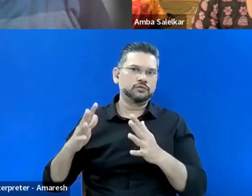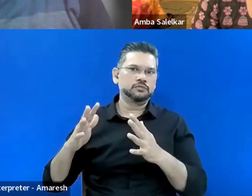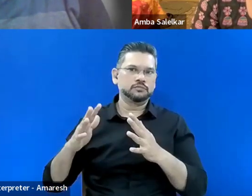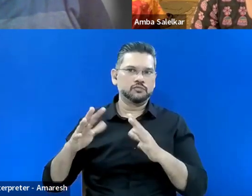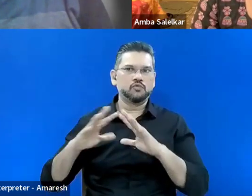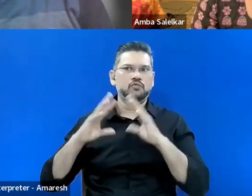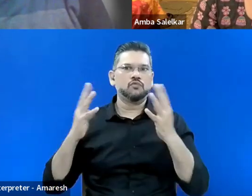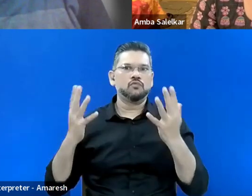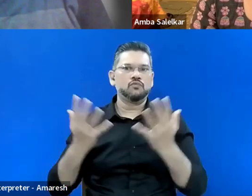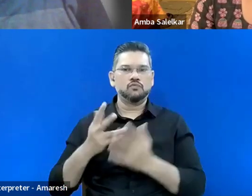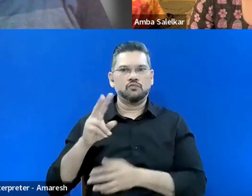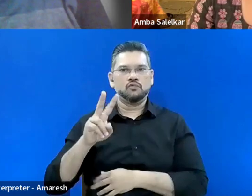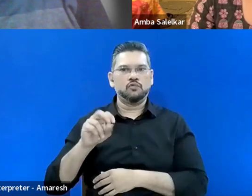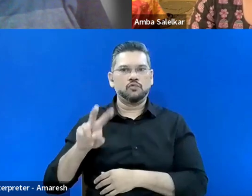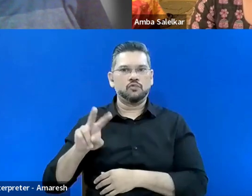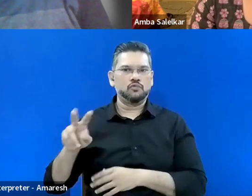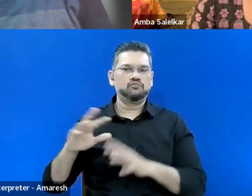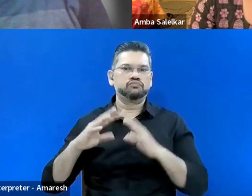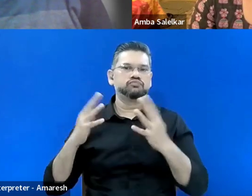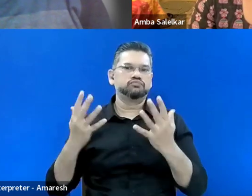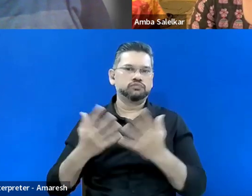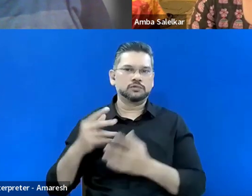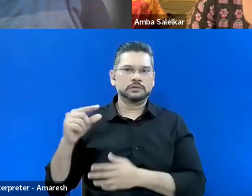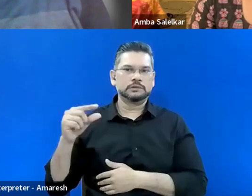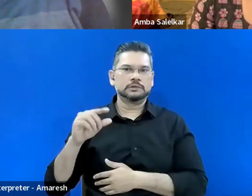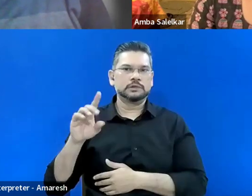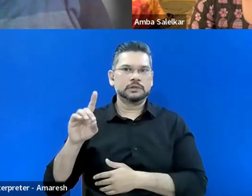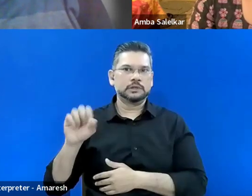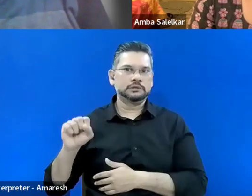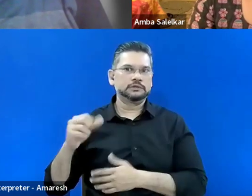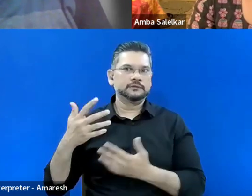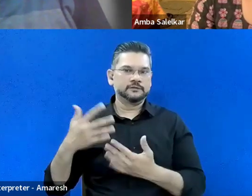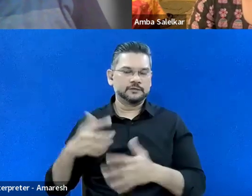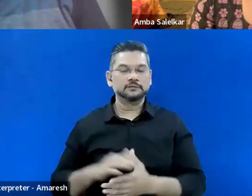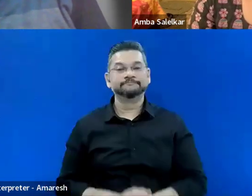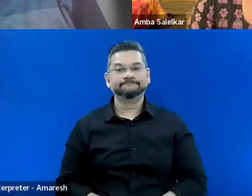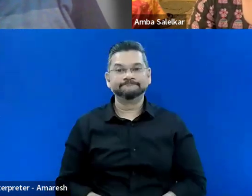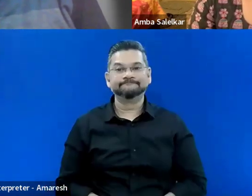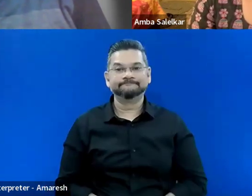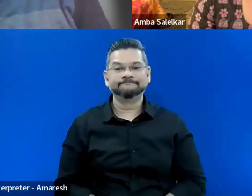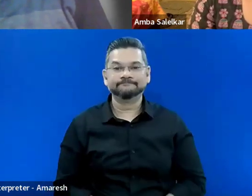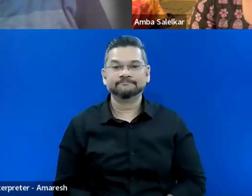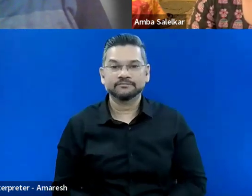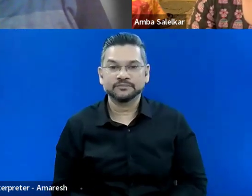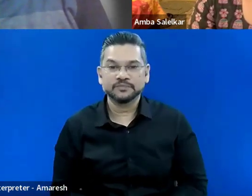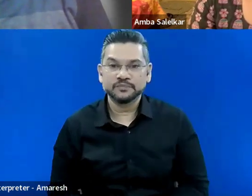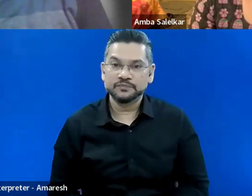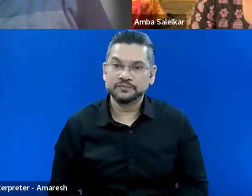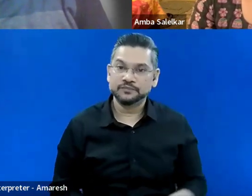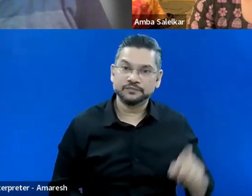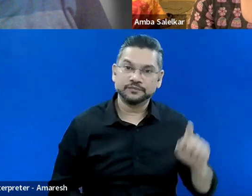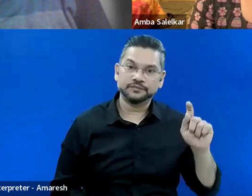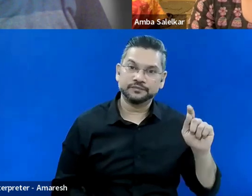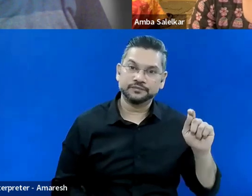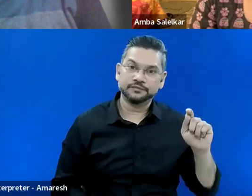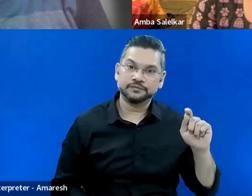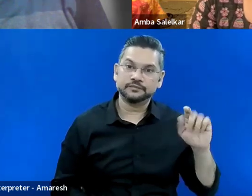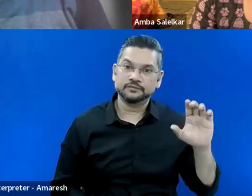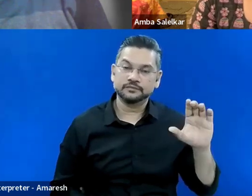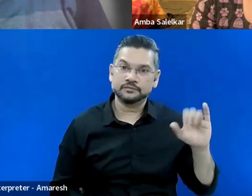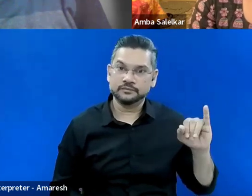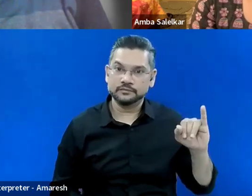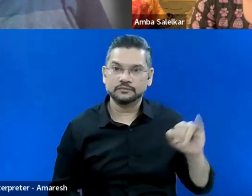in 2022, GDS. TCI and IDA have been working together to host a number of consultations around the